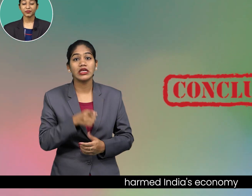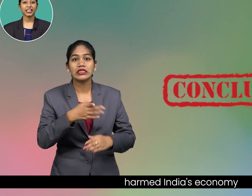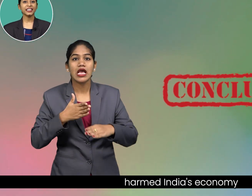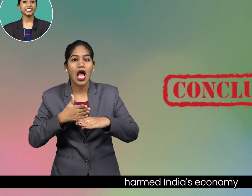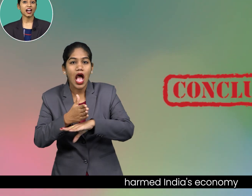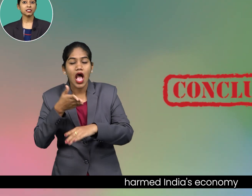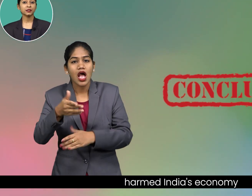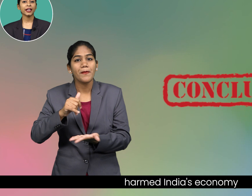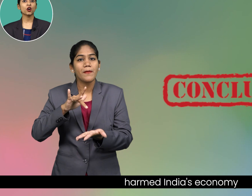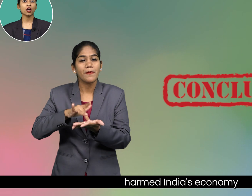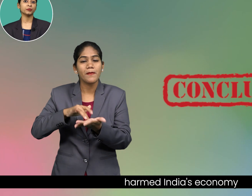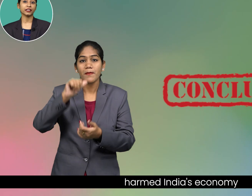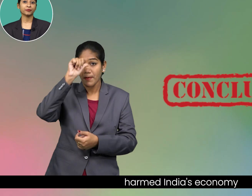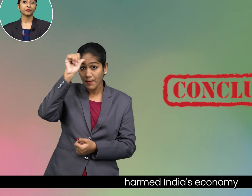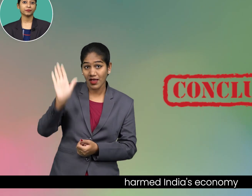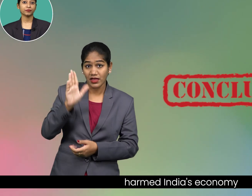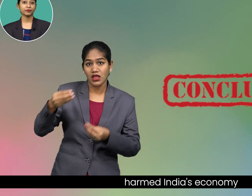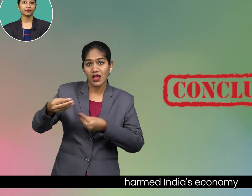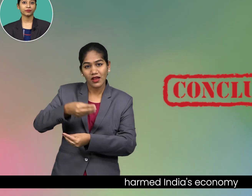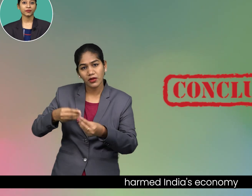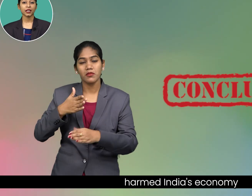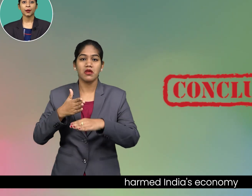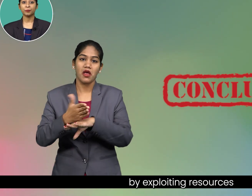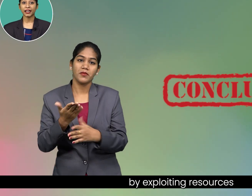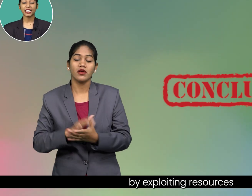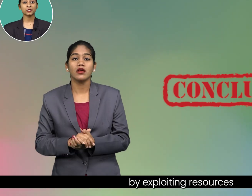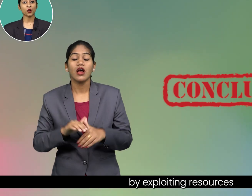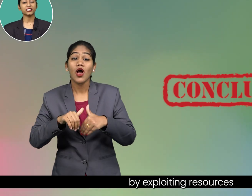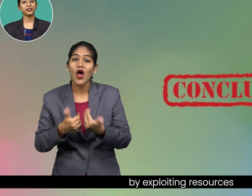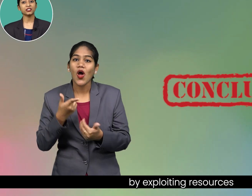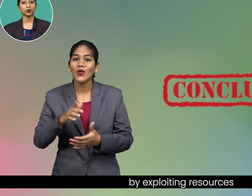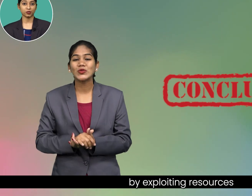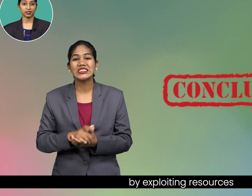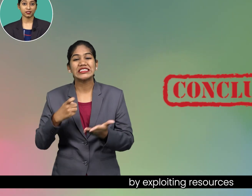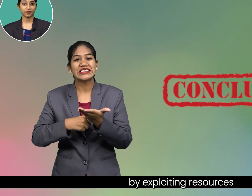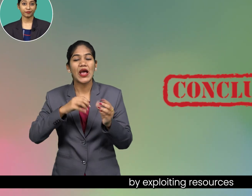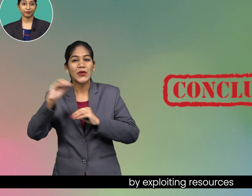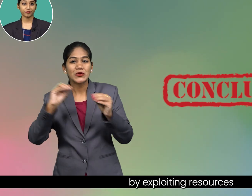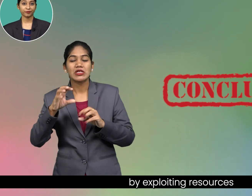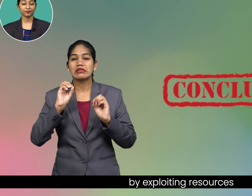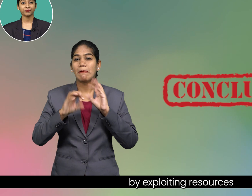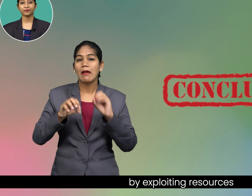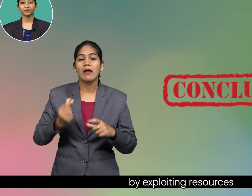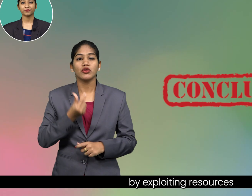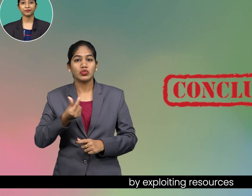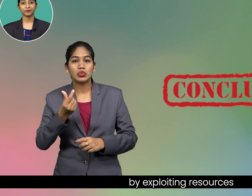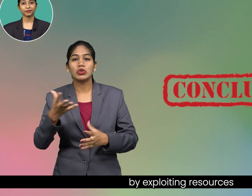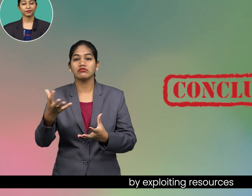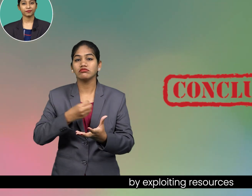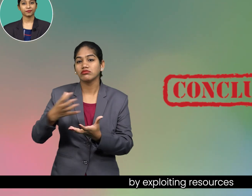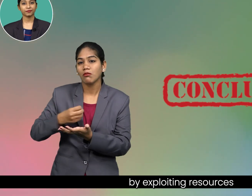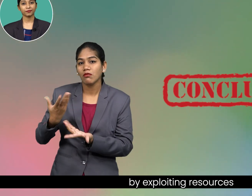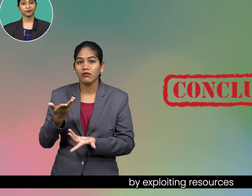harmed India's economy by exploiting resources